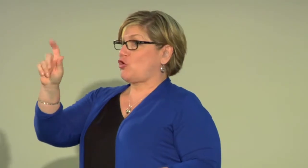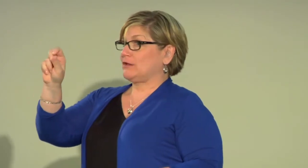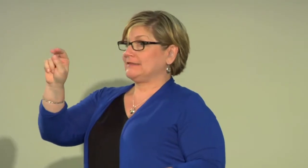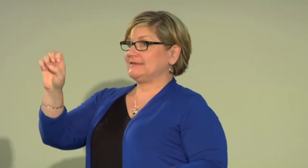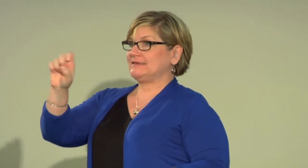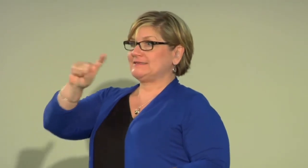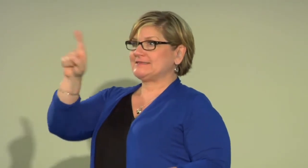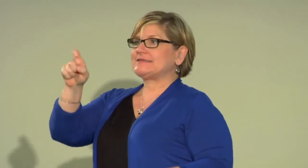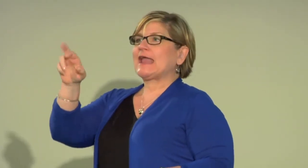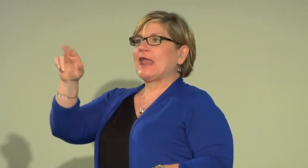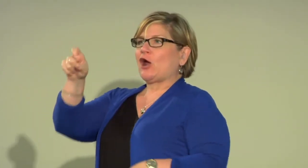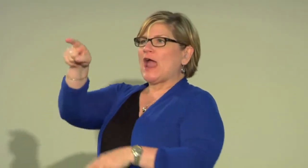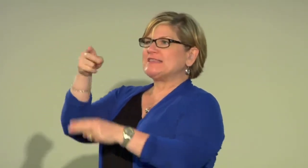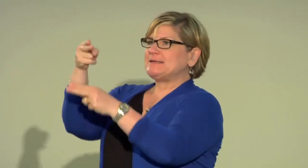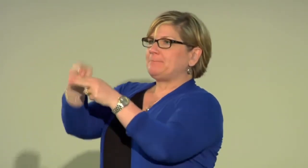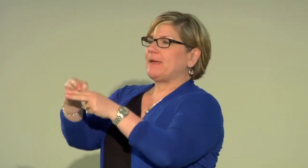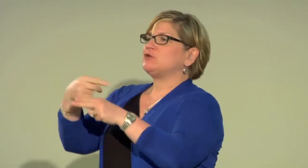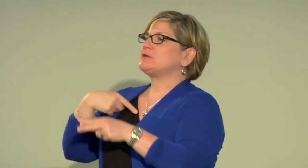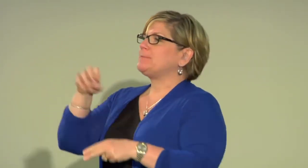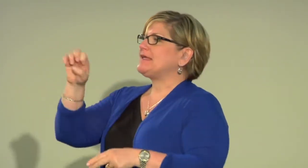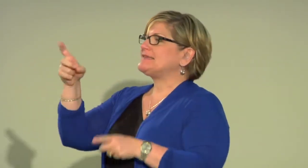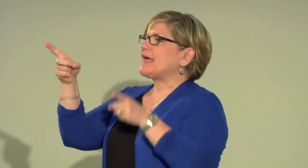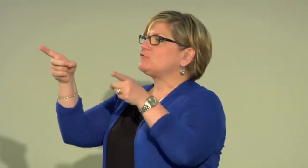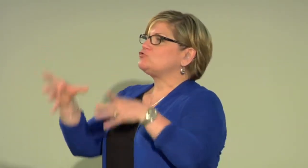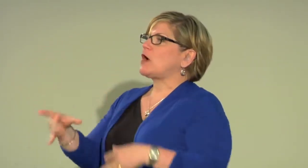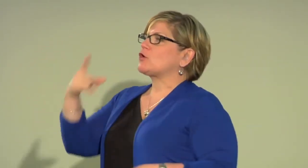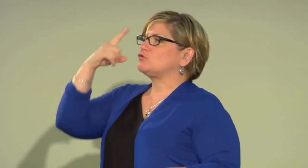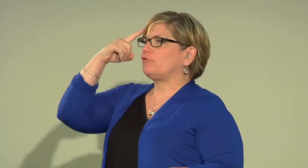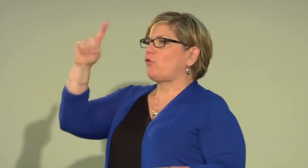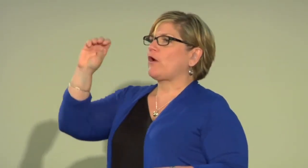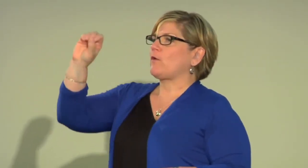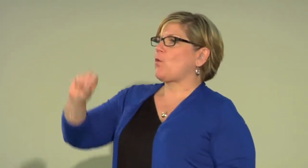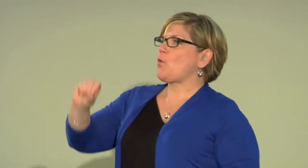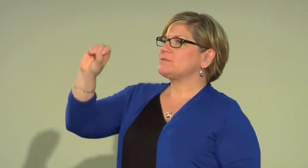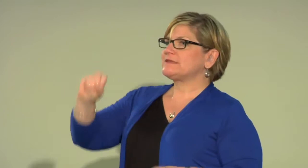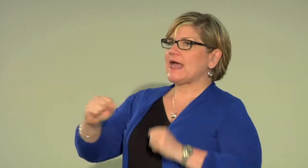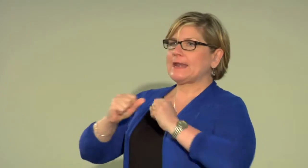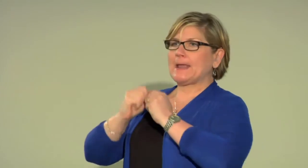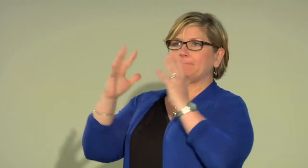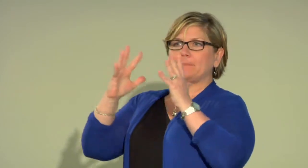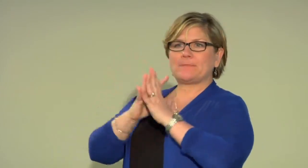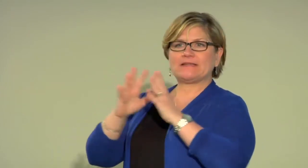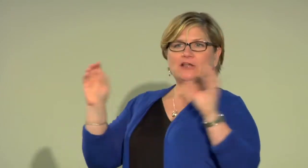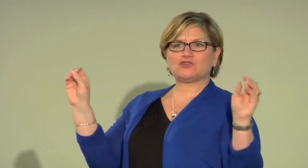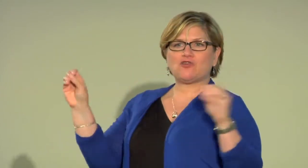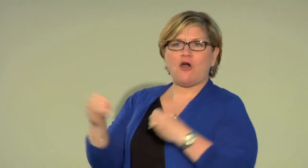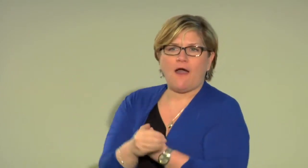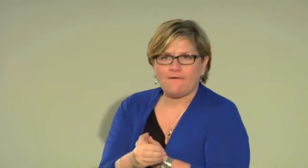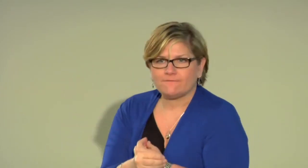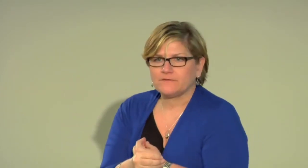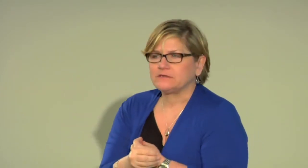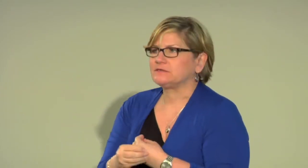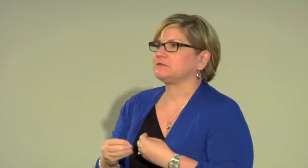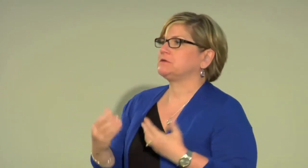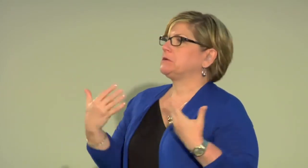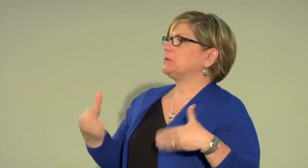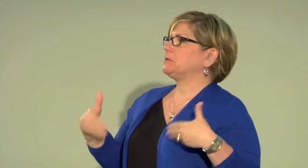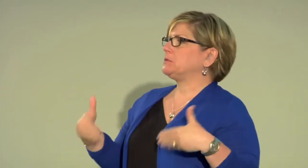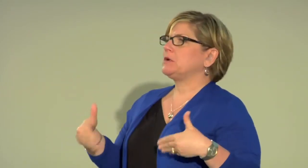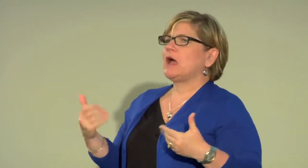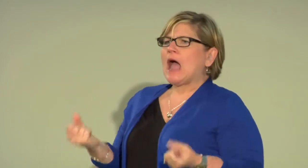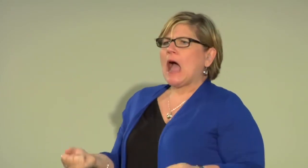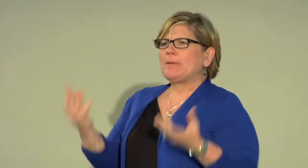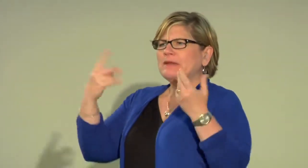tonight. I'm Dr. Darlene Zangara, as mentioned, and I'm the director for the Olmstead Implementation Office.